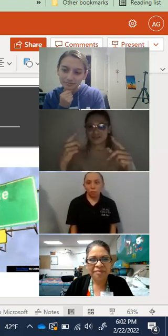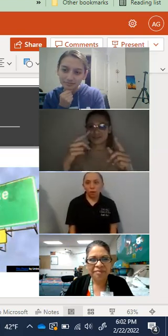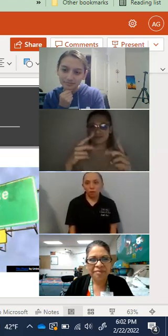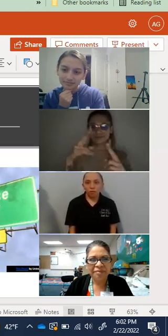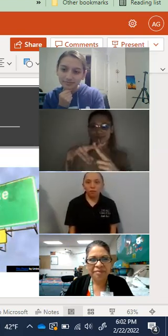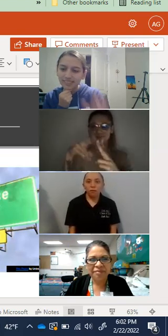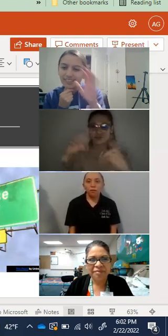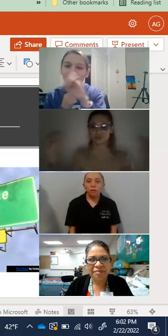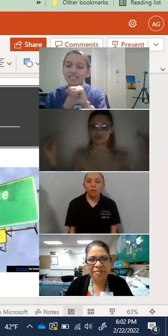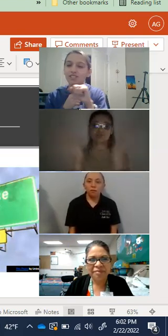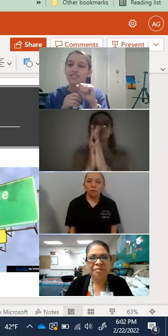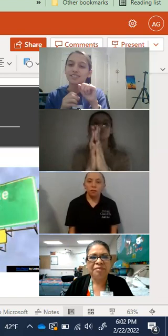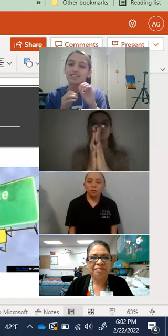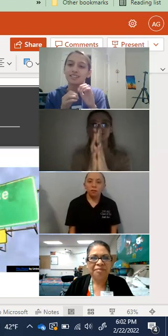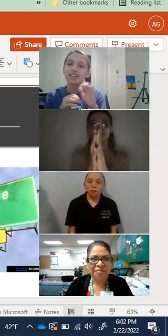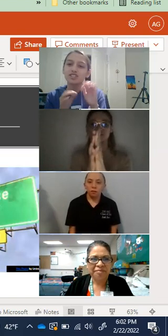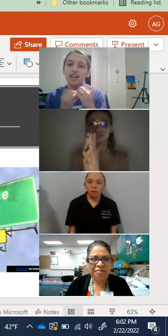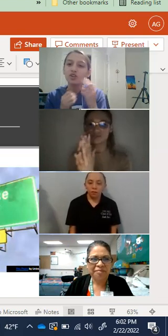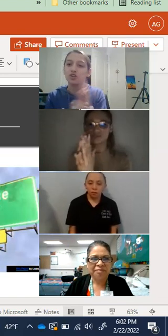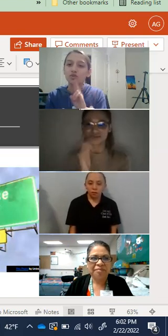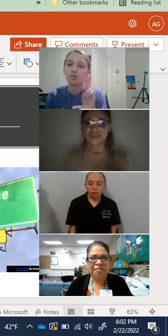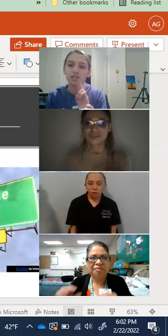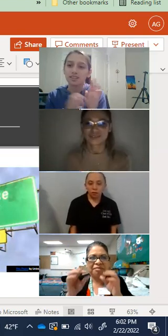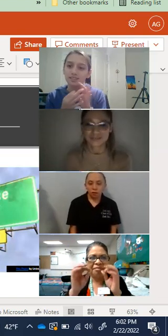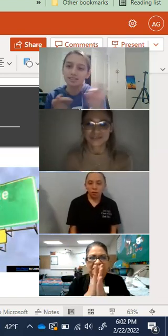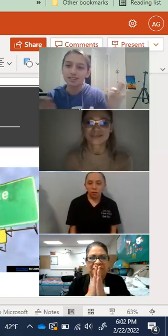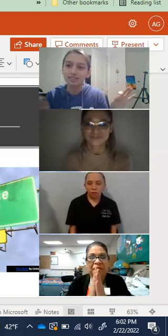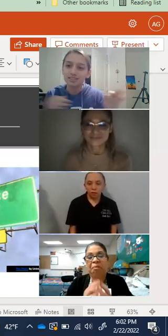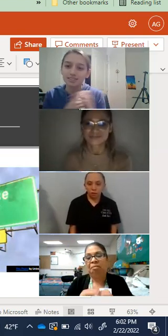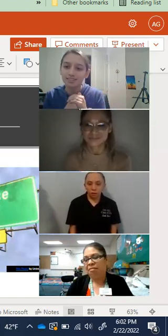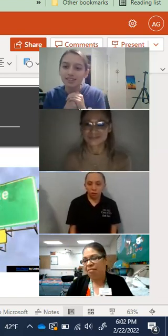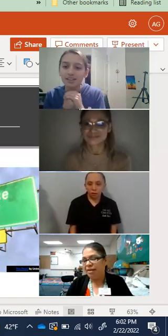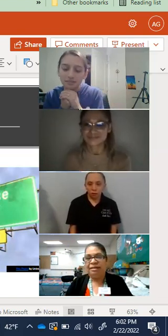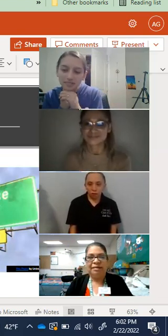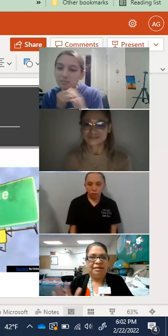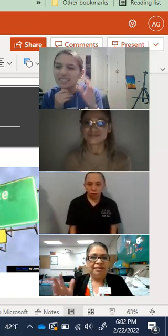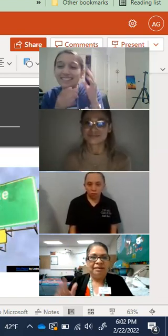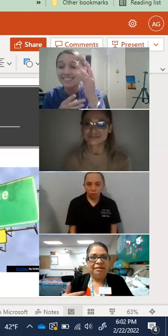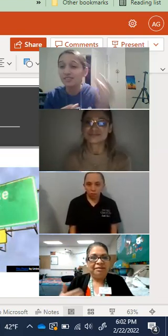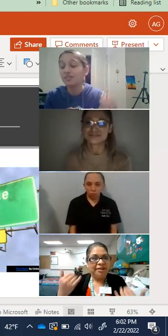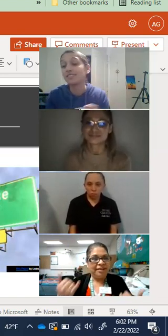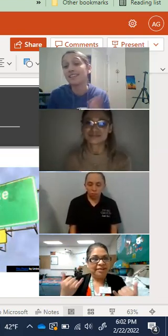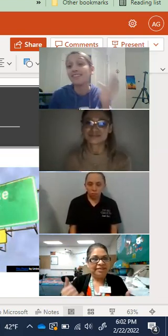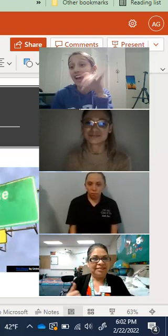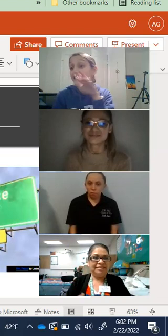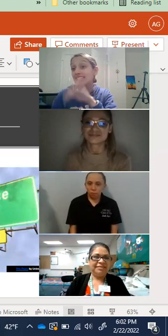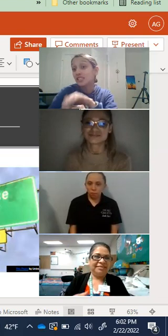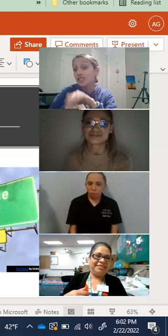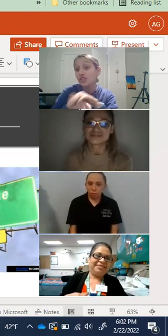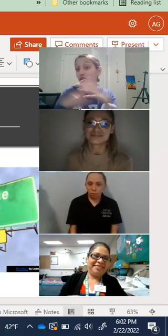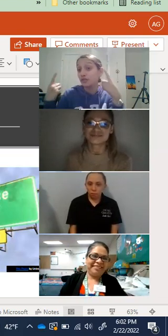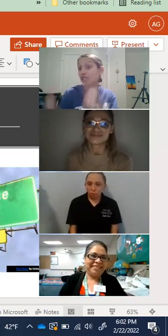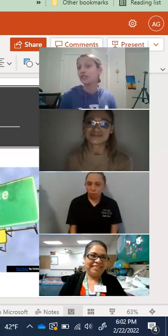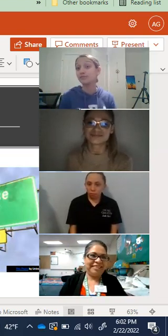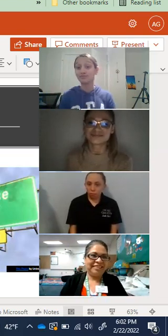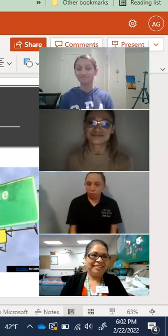sounds. It's just, yeah, it's just how you use it in the sentence. Yeah, but Oh. that's